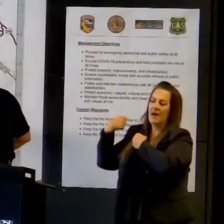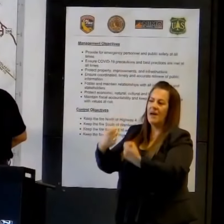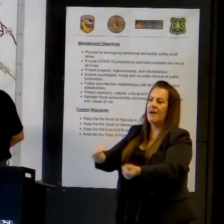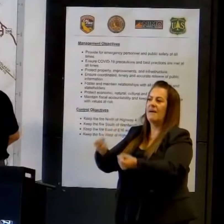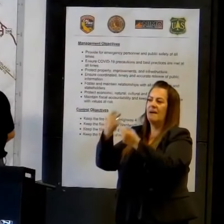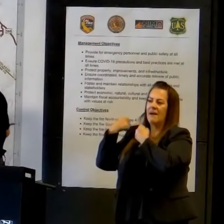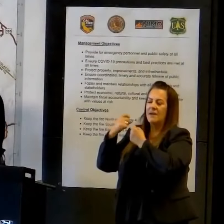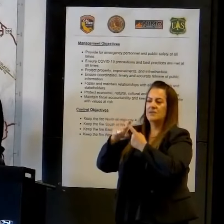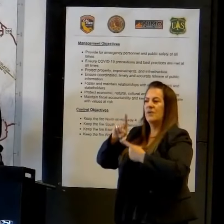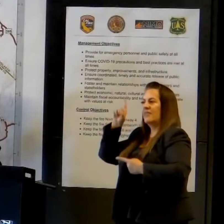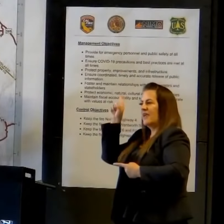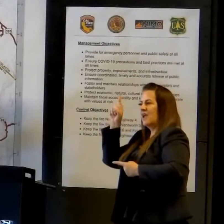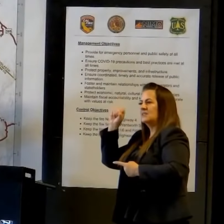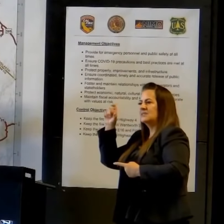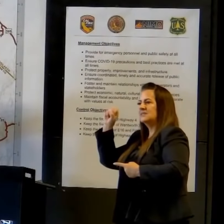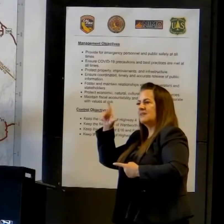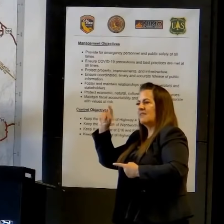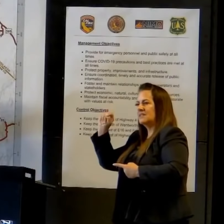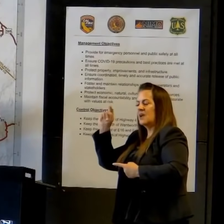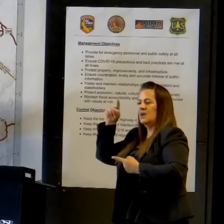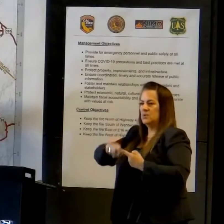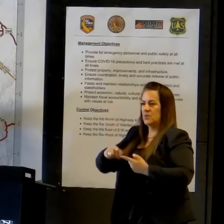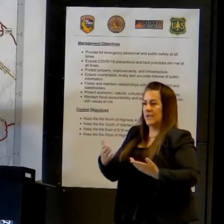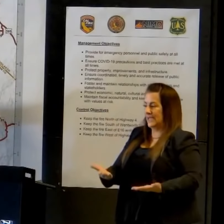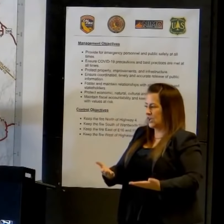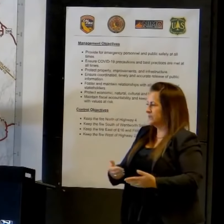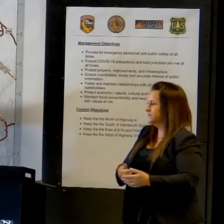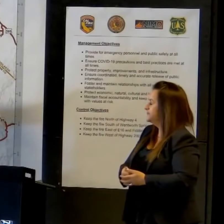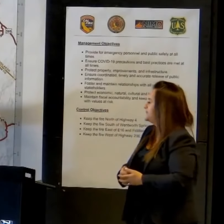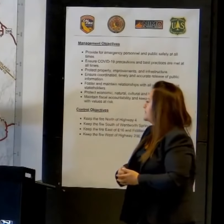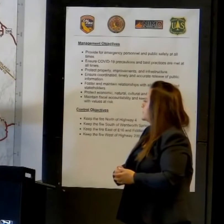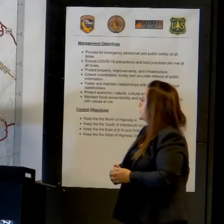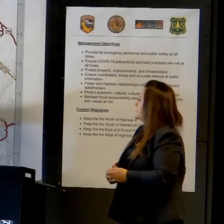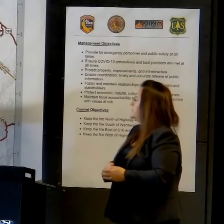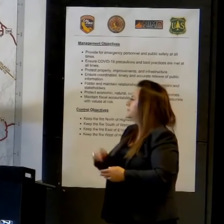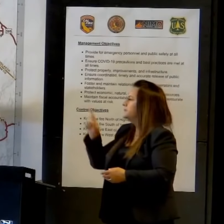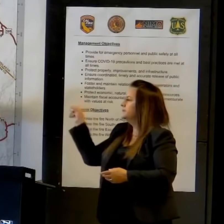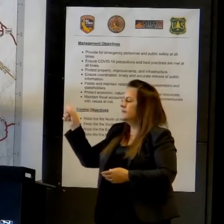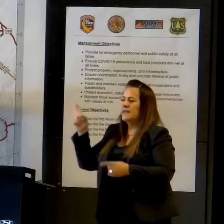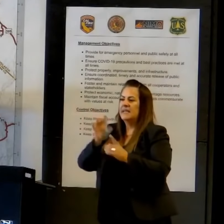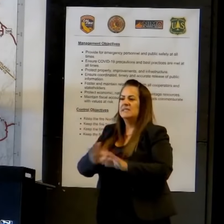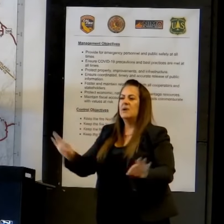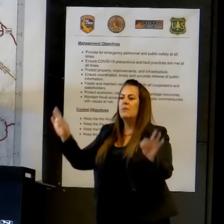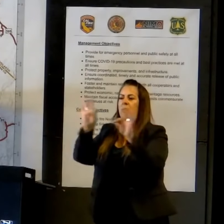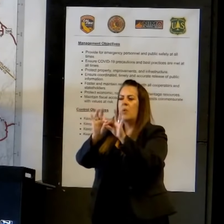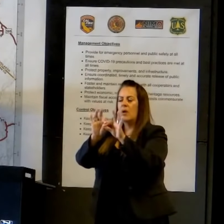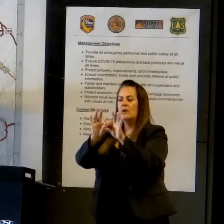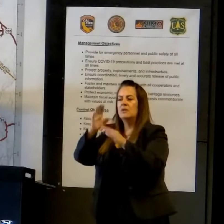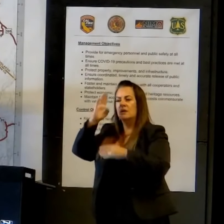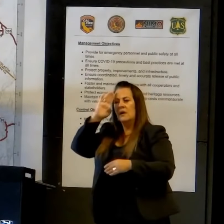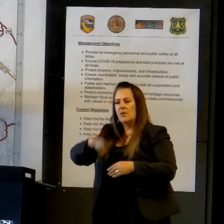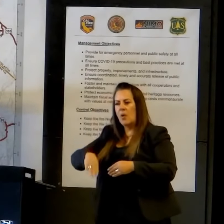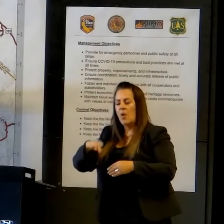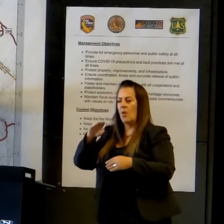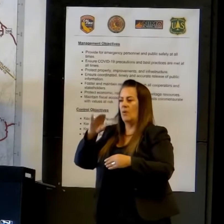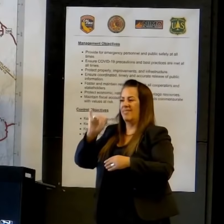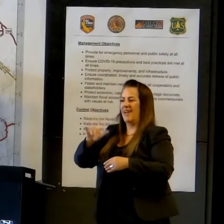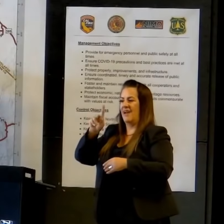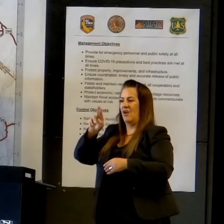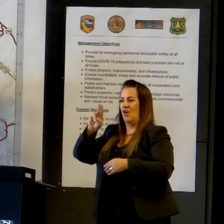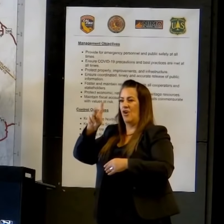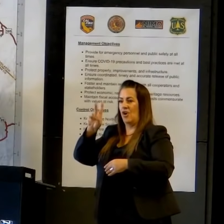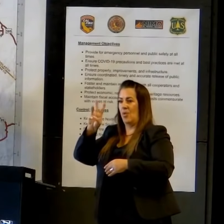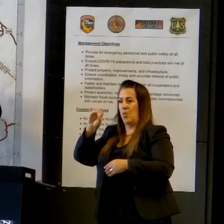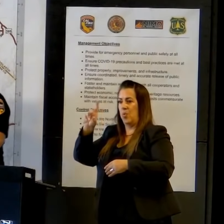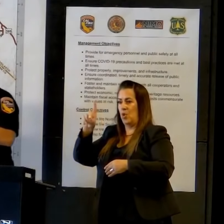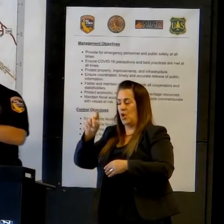want to talk about, we've zoned the fire basically along through Kirkwood here up through what we'd consider the Strawberry Valley, and